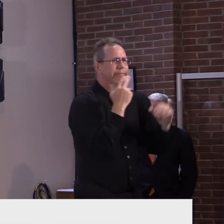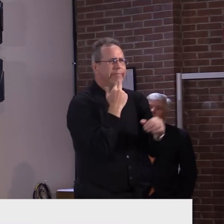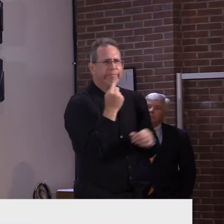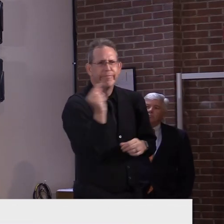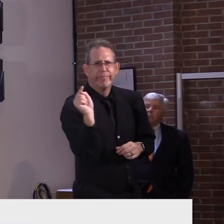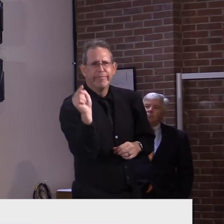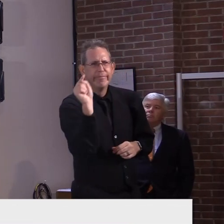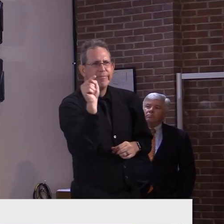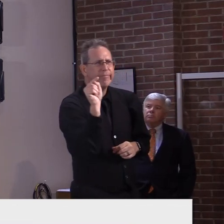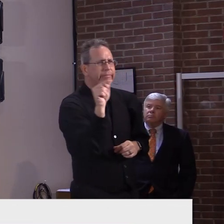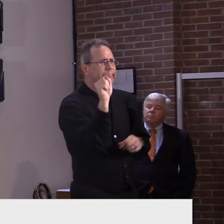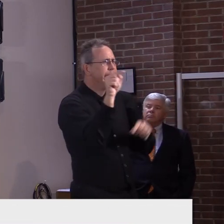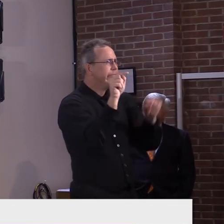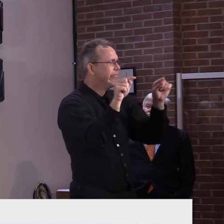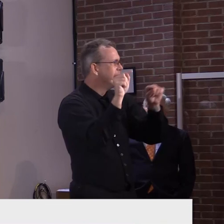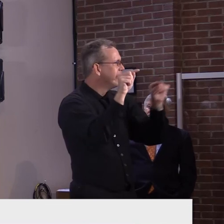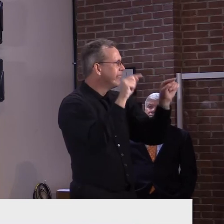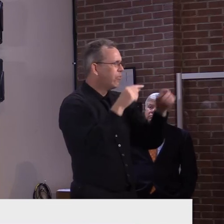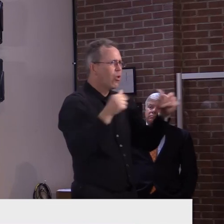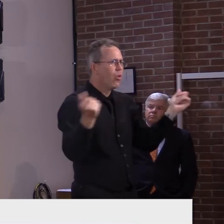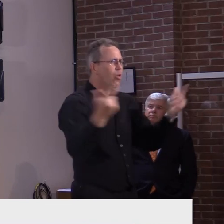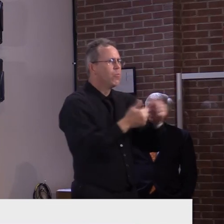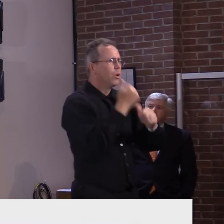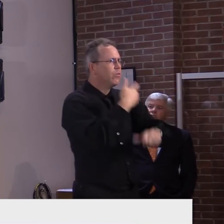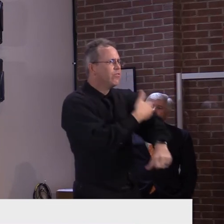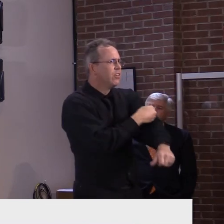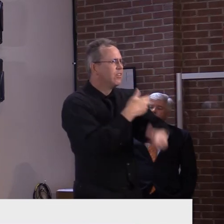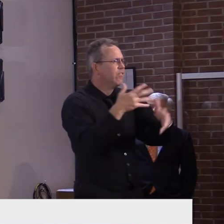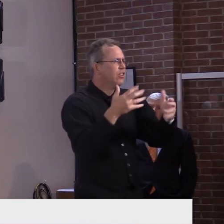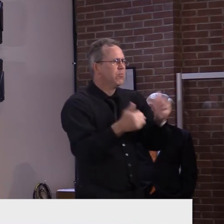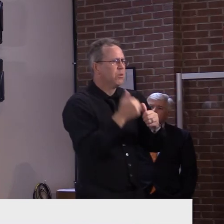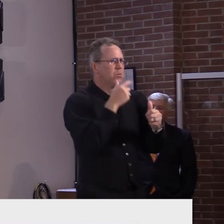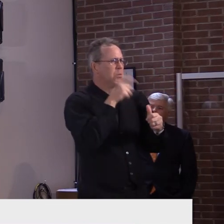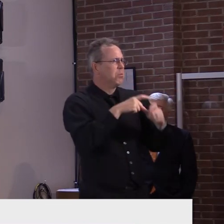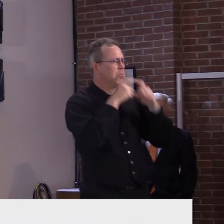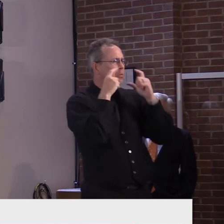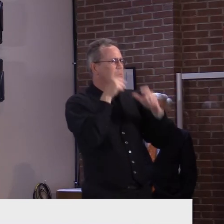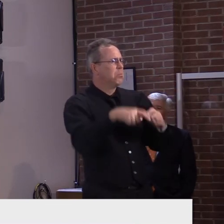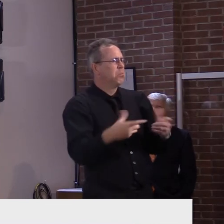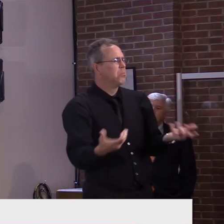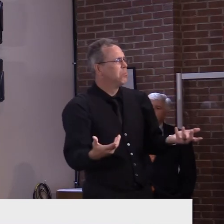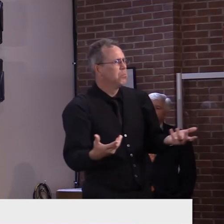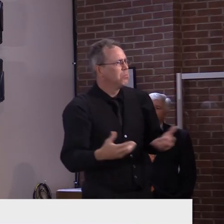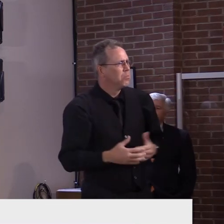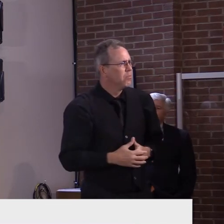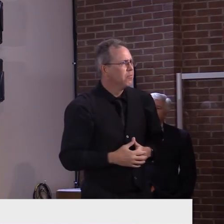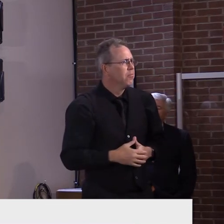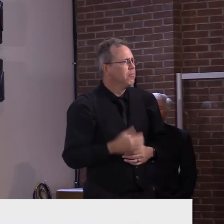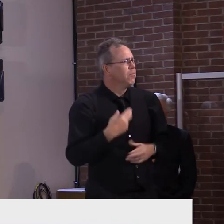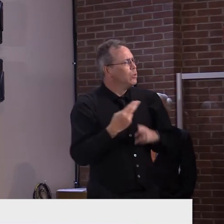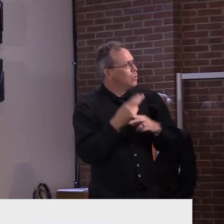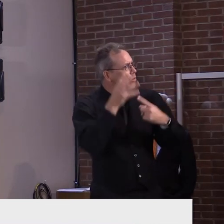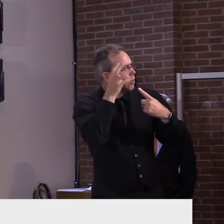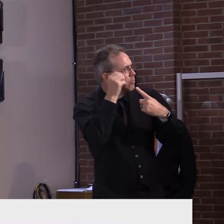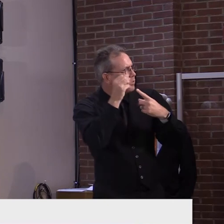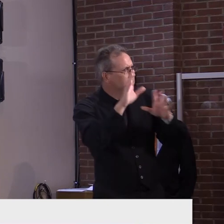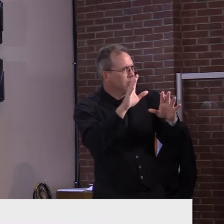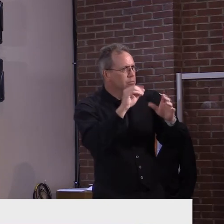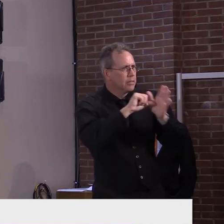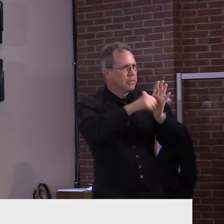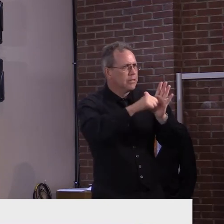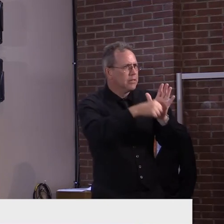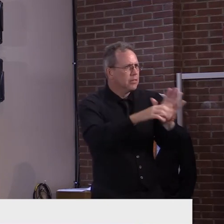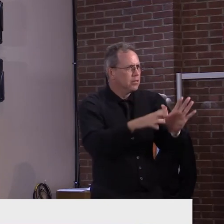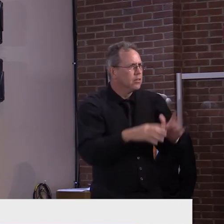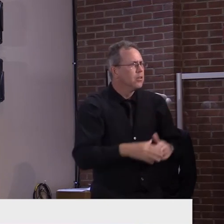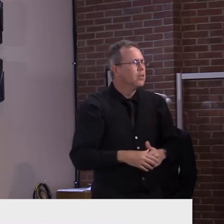vaccinated, we don't feel it's necessary to wear masks. So I'm saying we should promote the